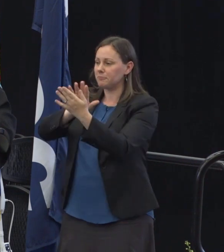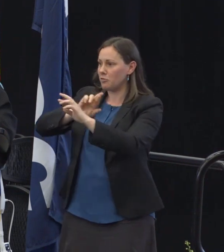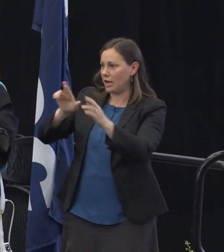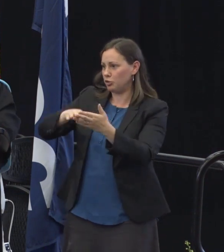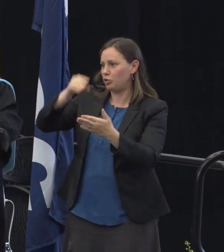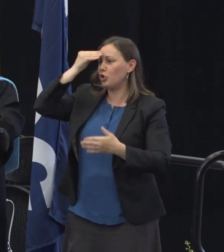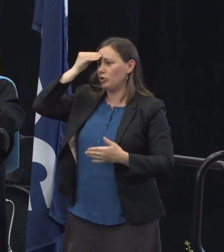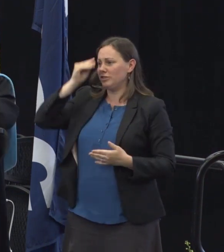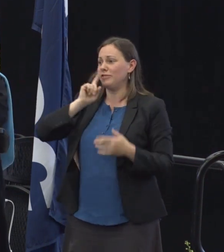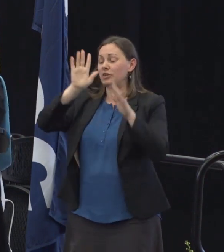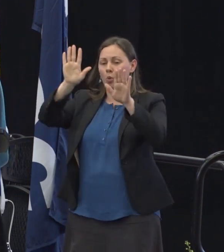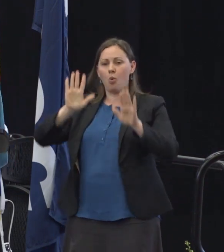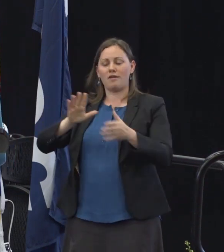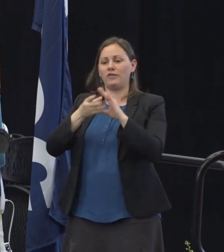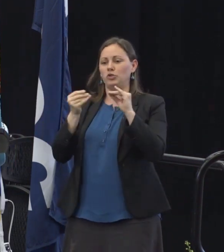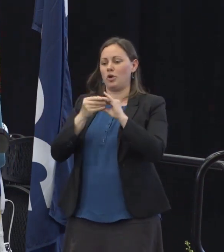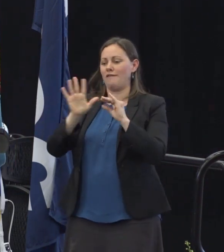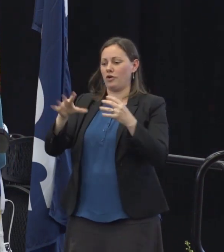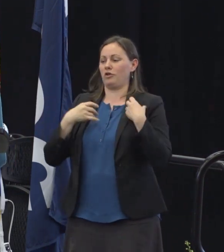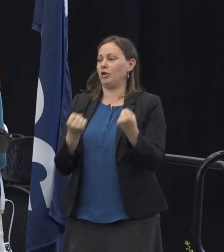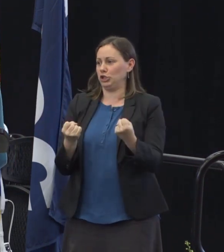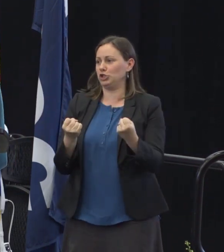courage.